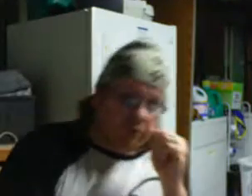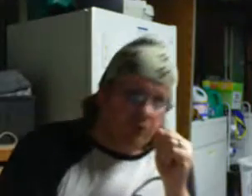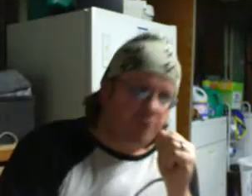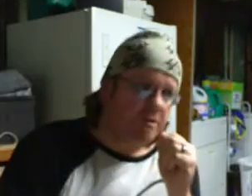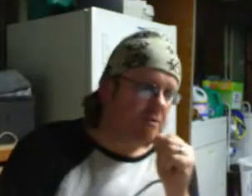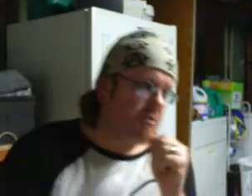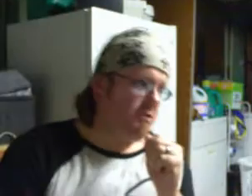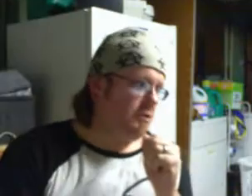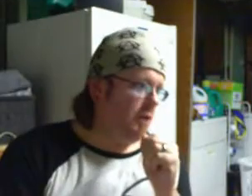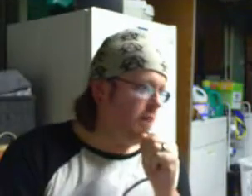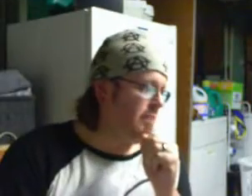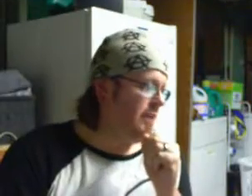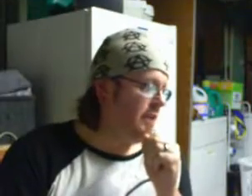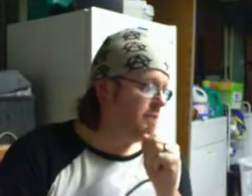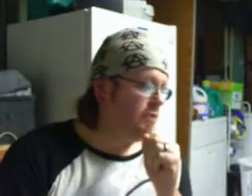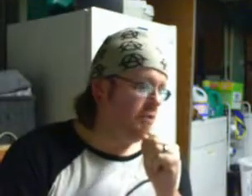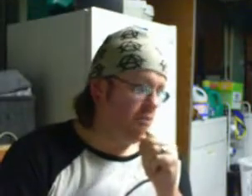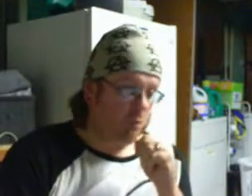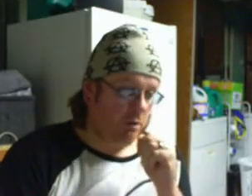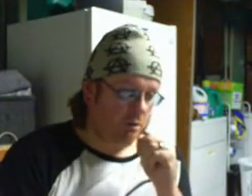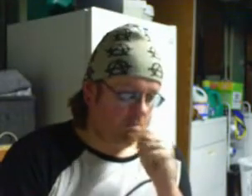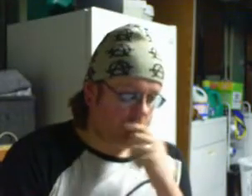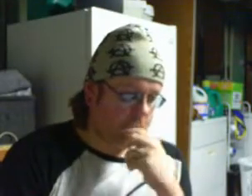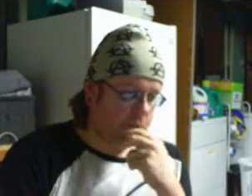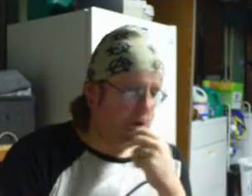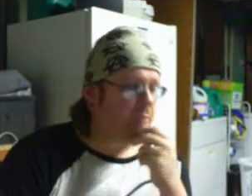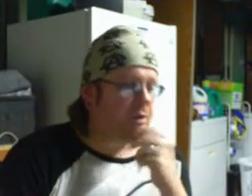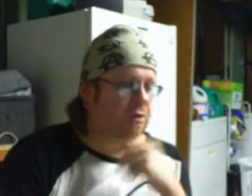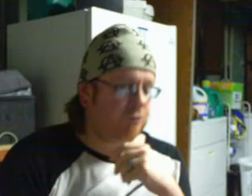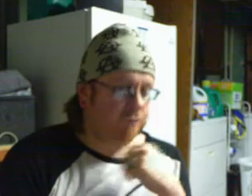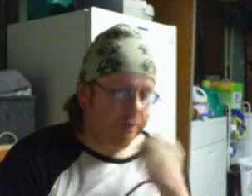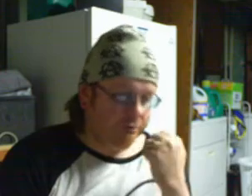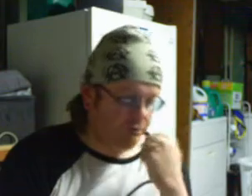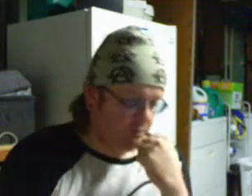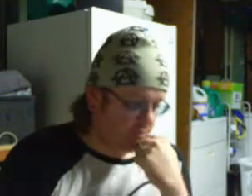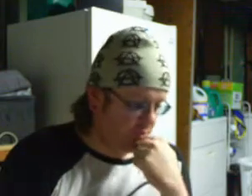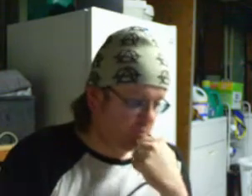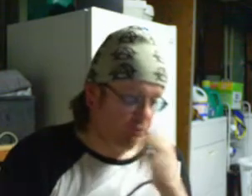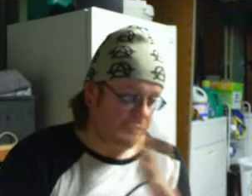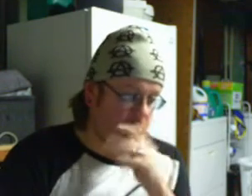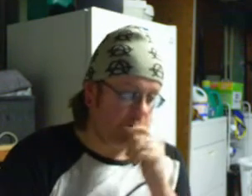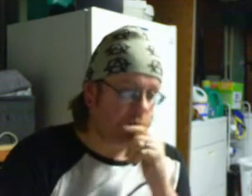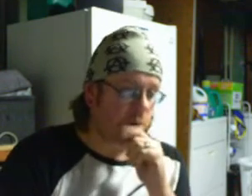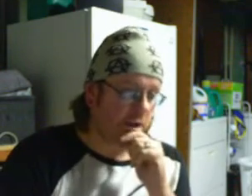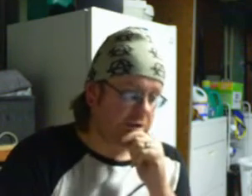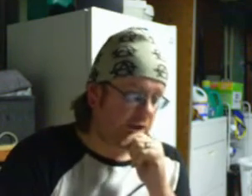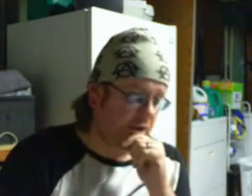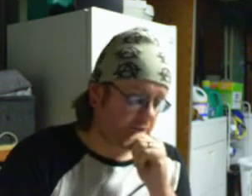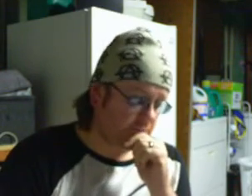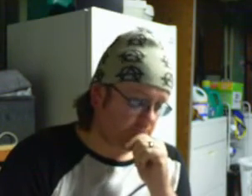send him into the combat. David sends him to where the combat is the fiercest to make sure that Uriah dies.